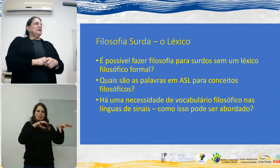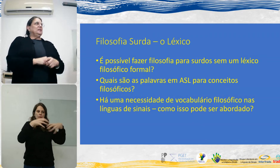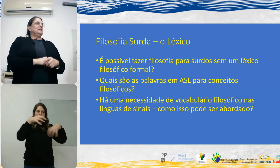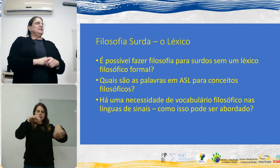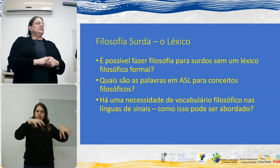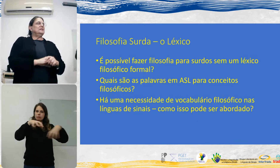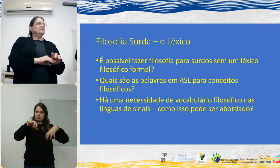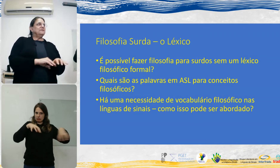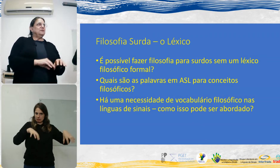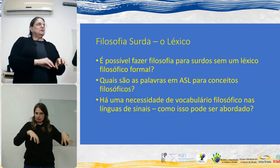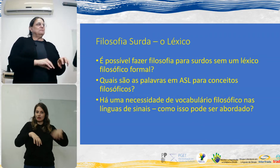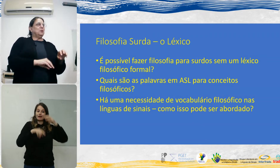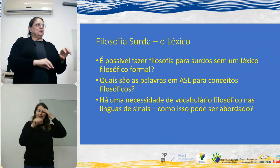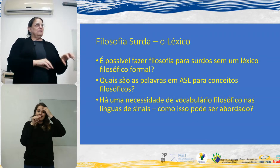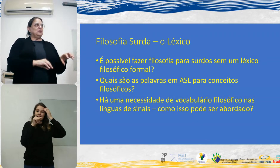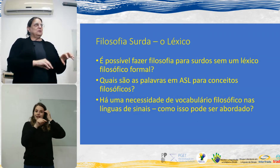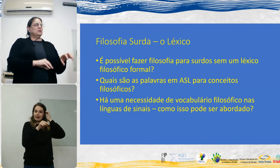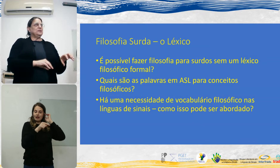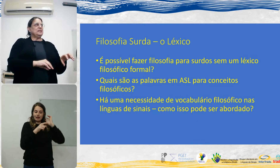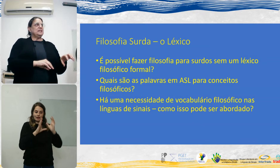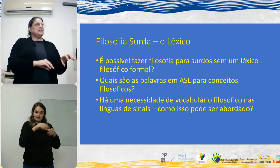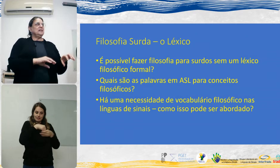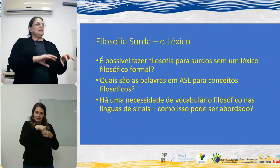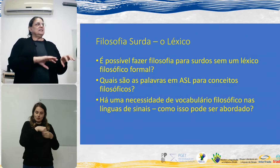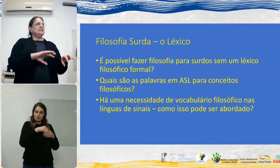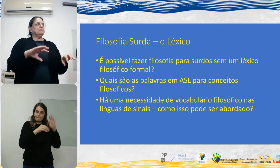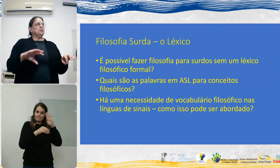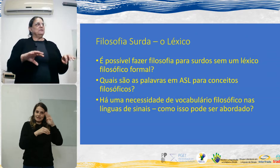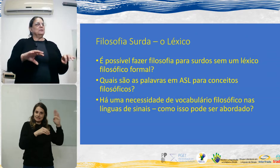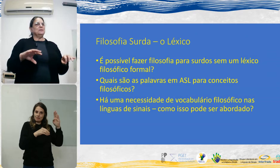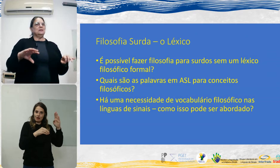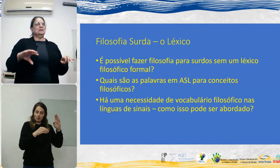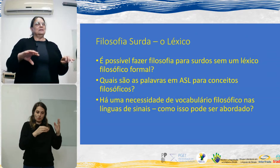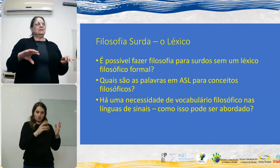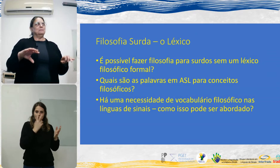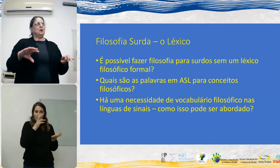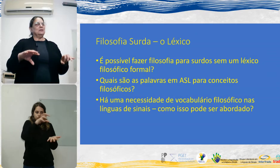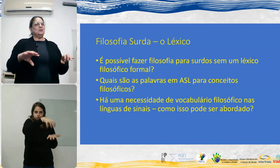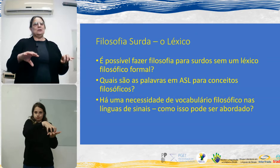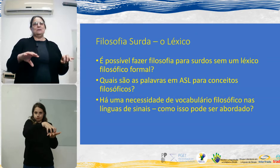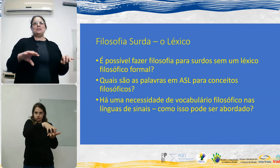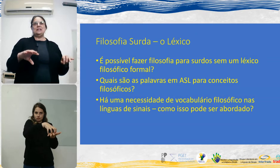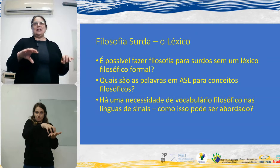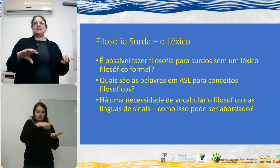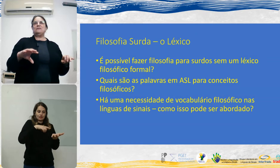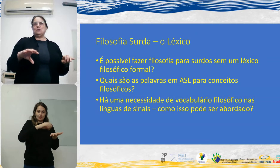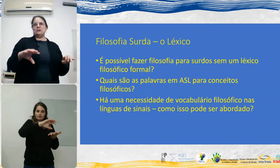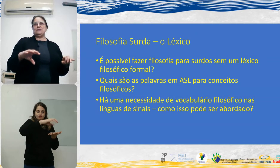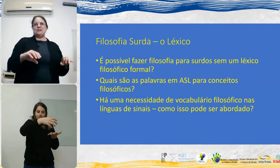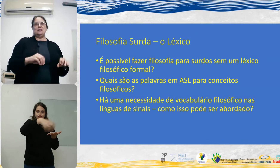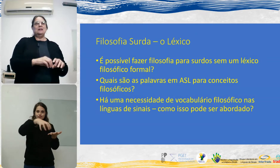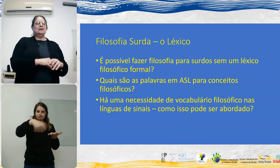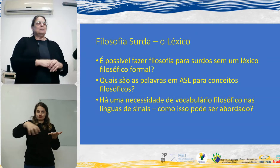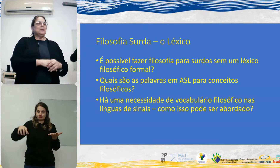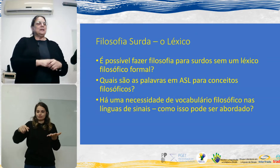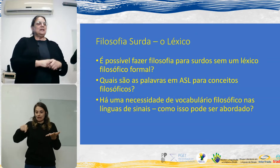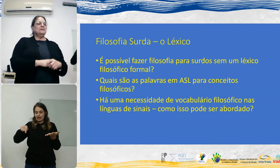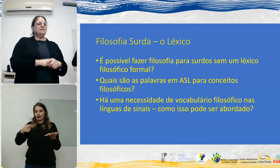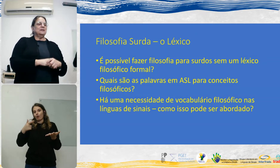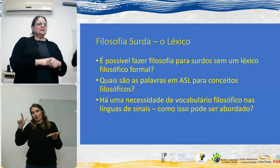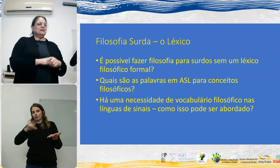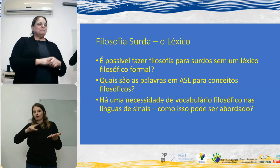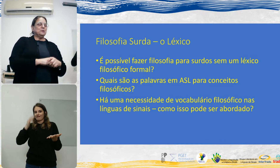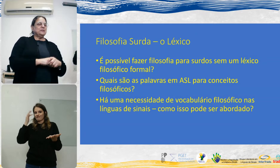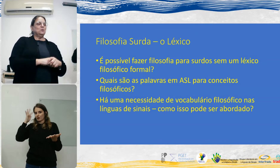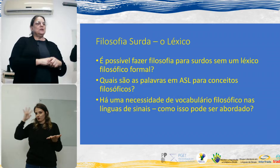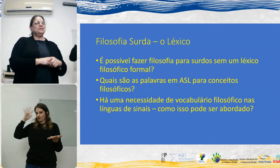So the deaf part of the university is separate from the part of the university that has philosophy. But if